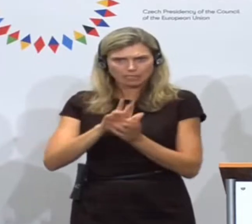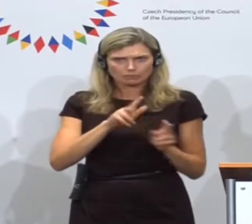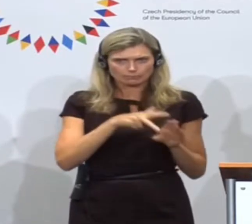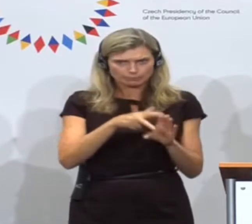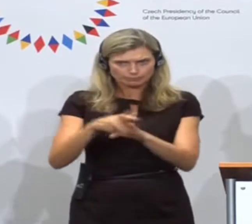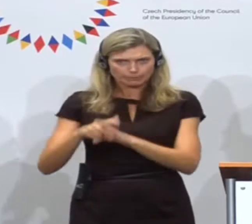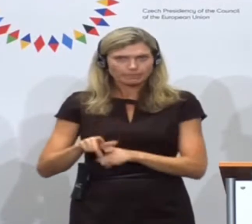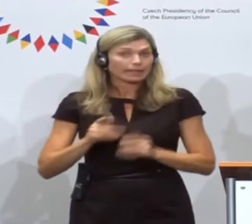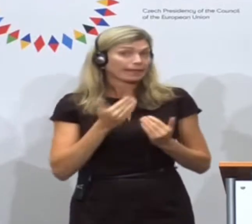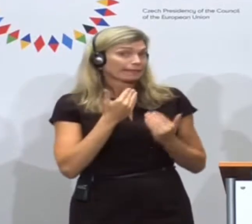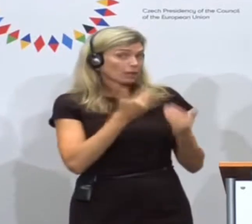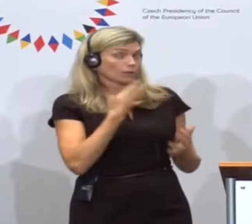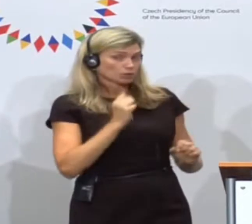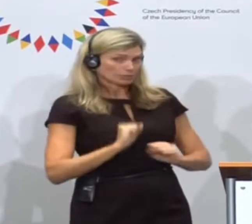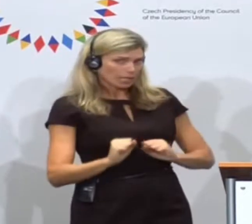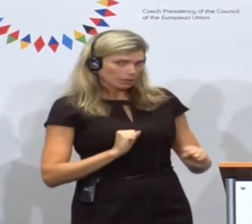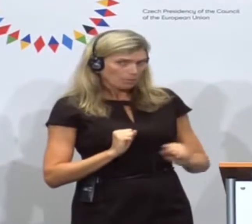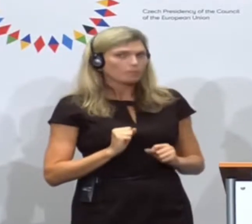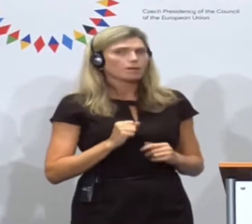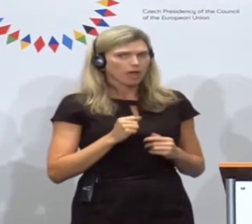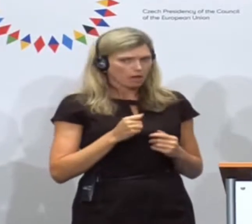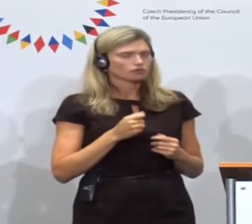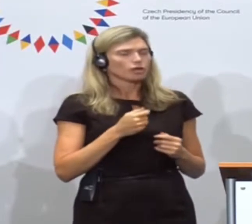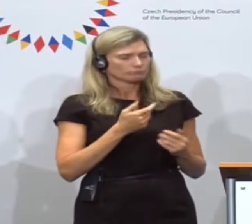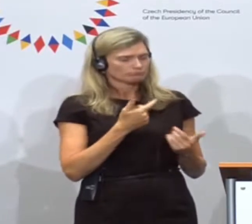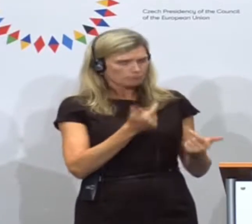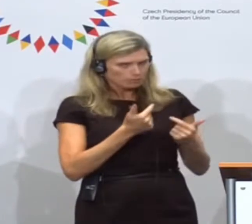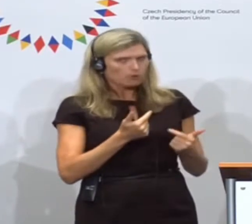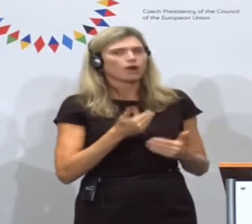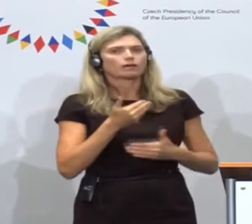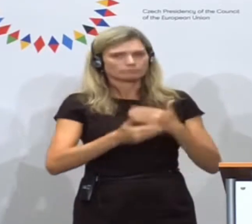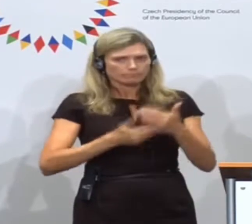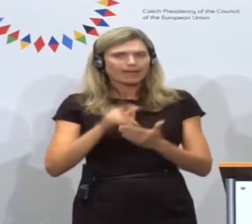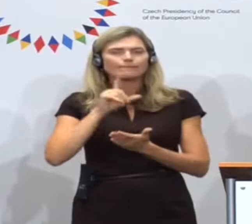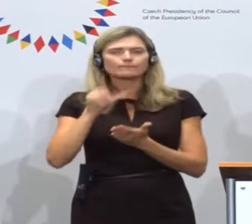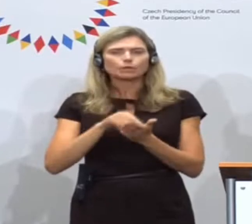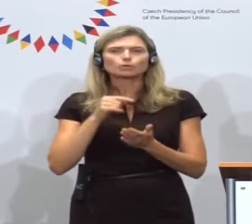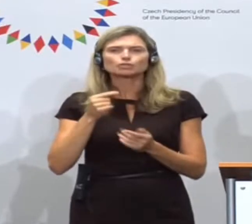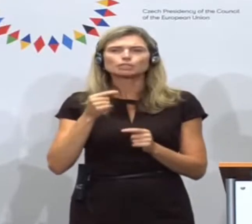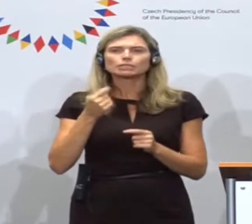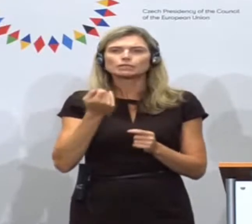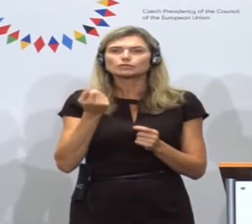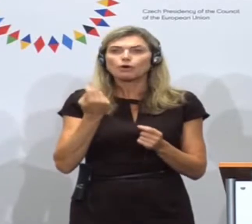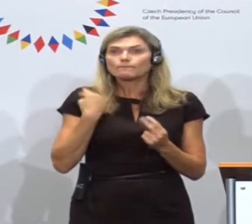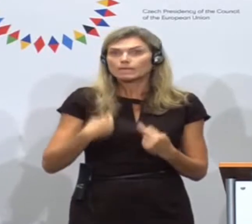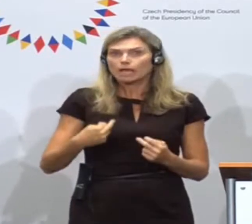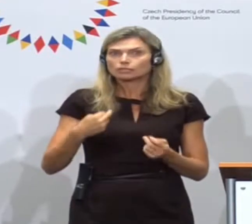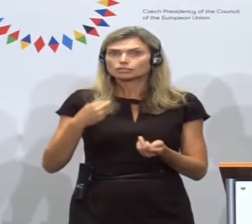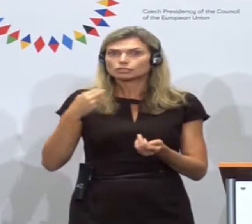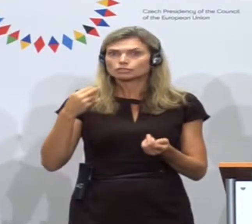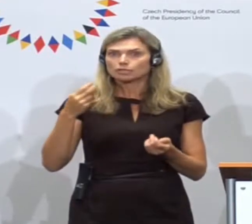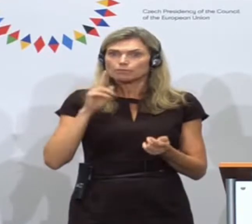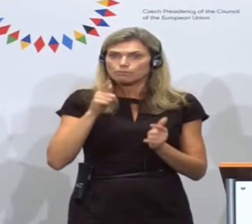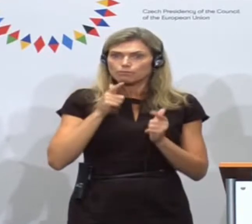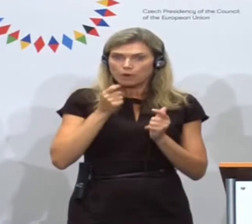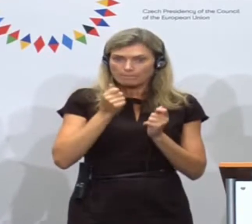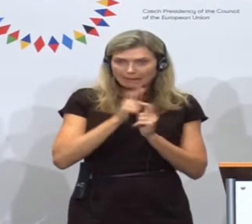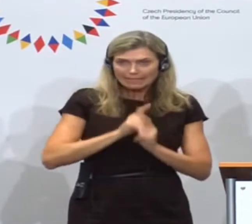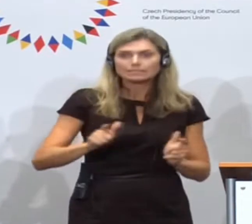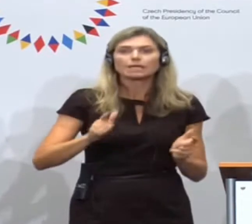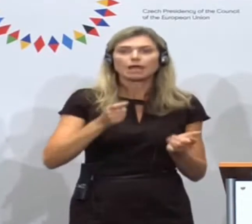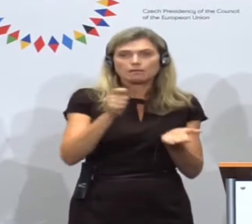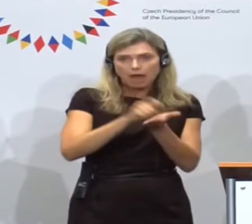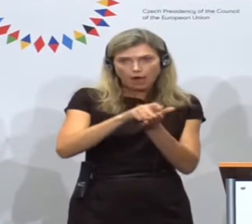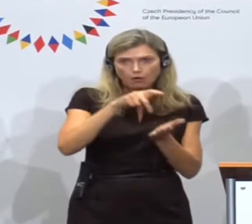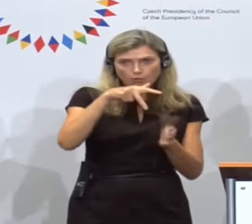Council about how to use these resources, and after with the European Parliament. I know it's not